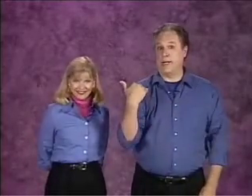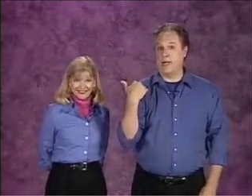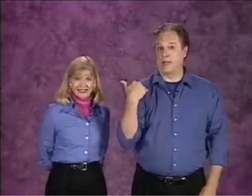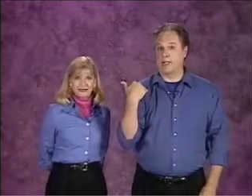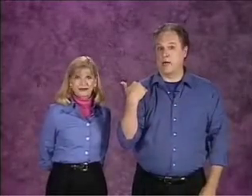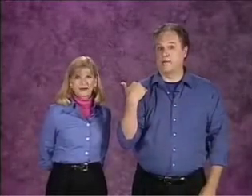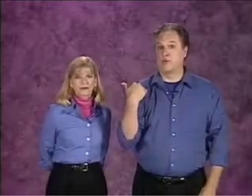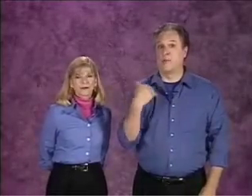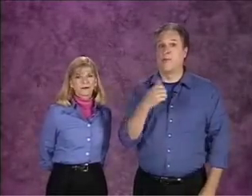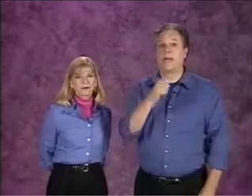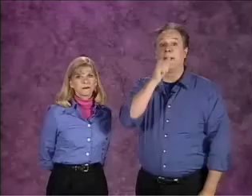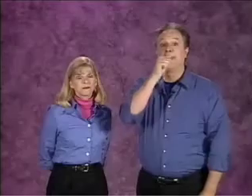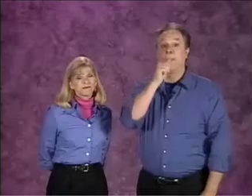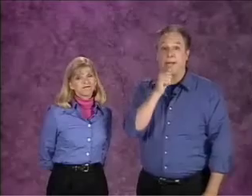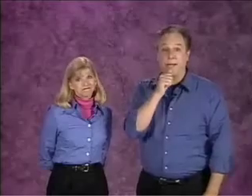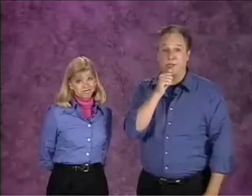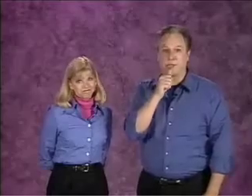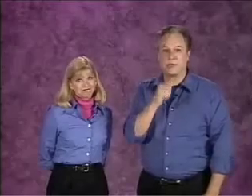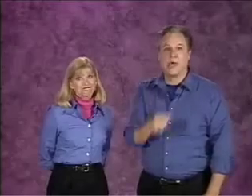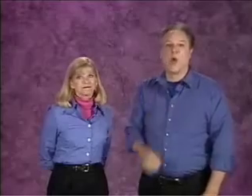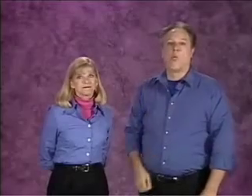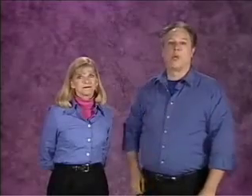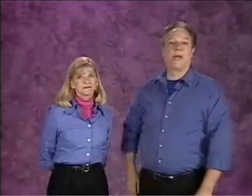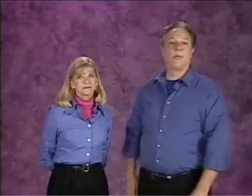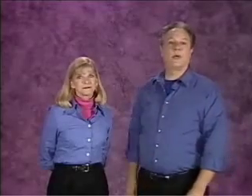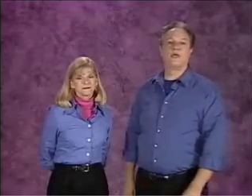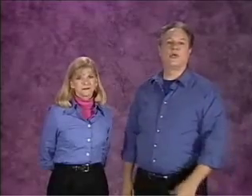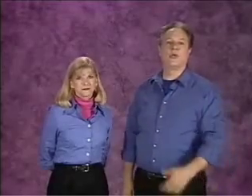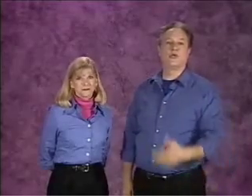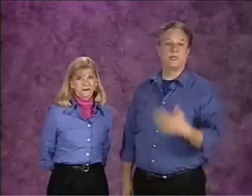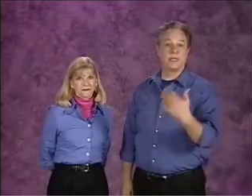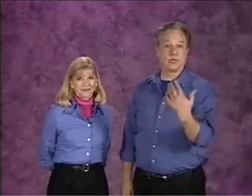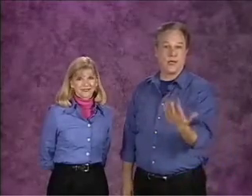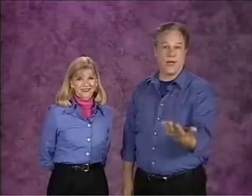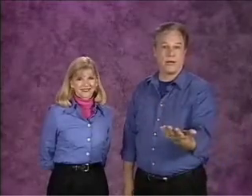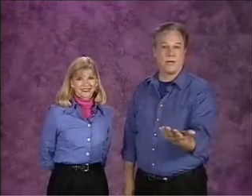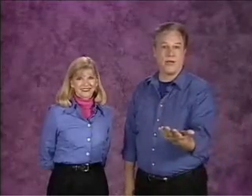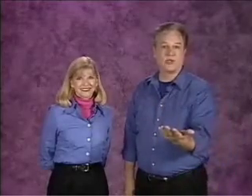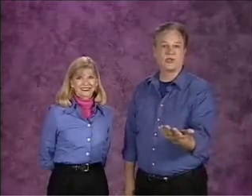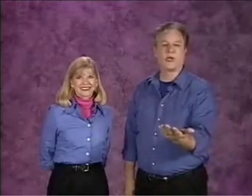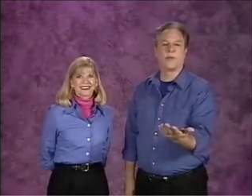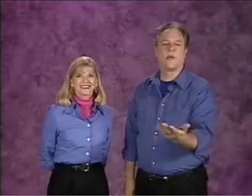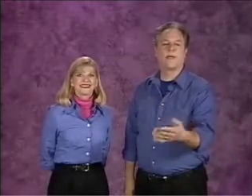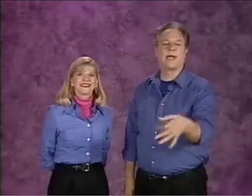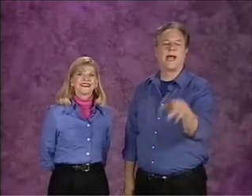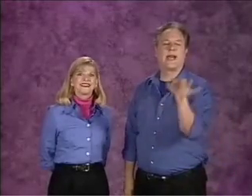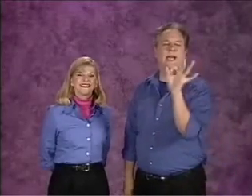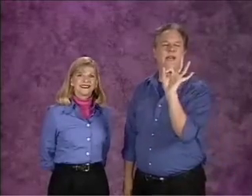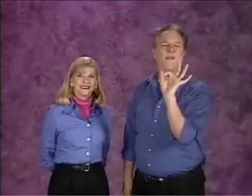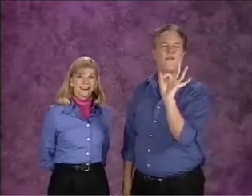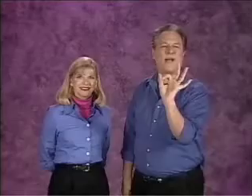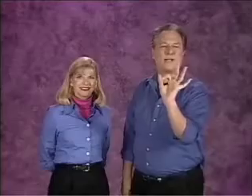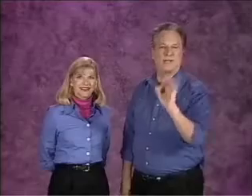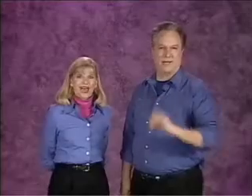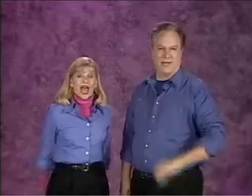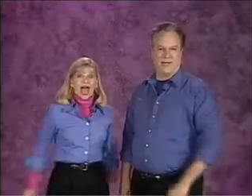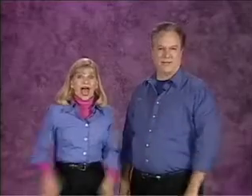reminding yourself to be patient will enable you to use these grammatical features to communicate effectively.